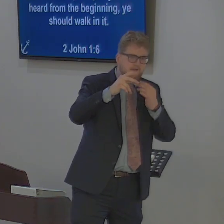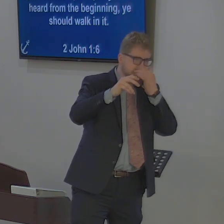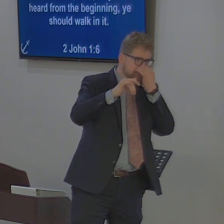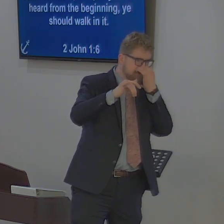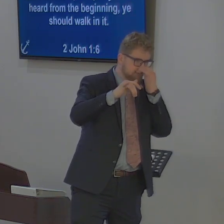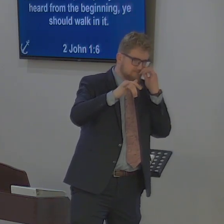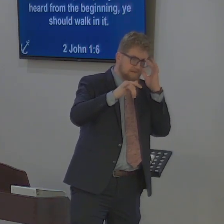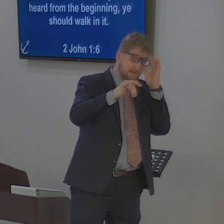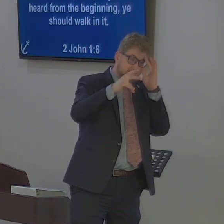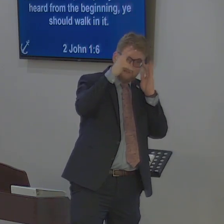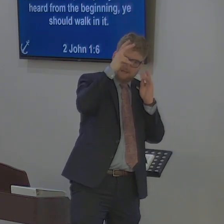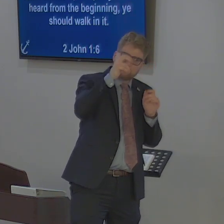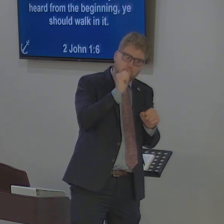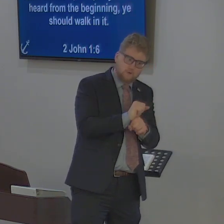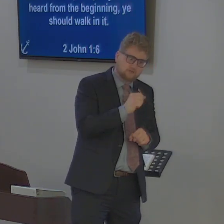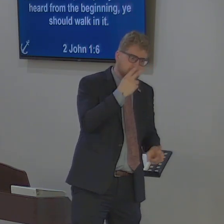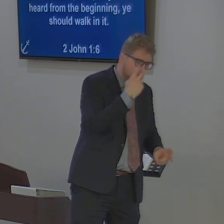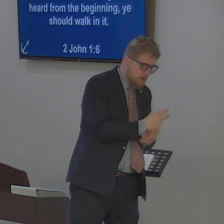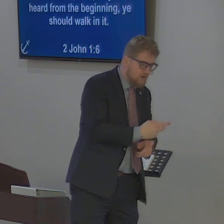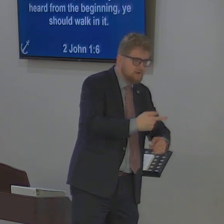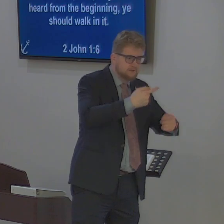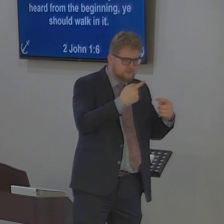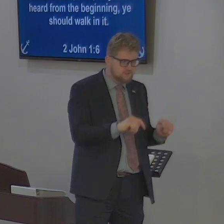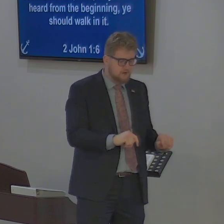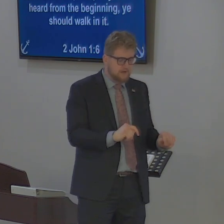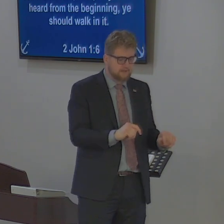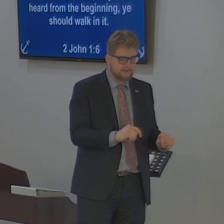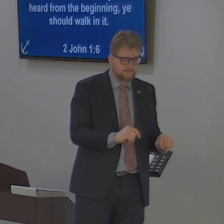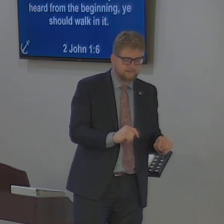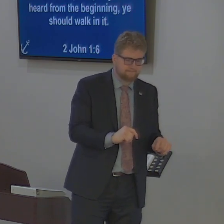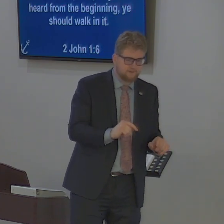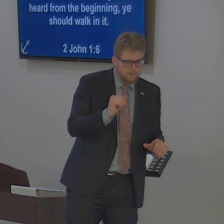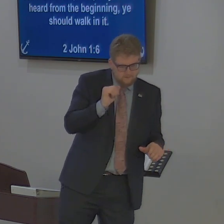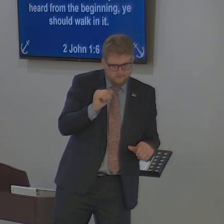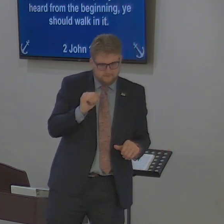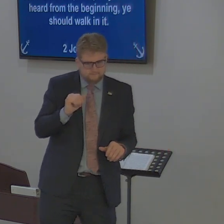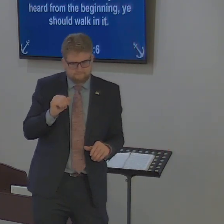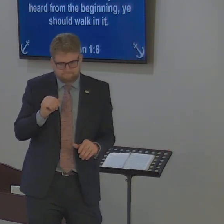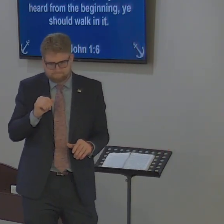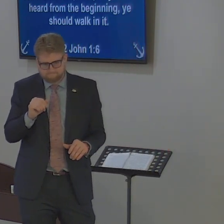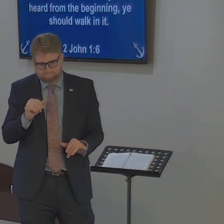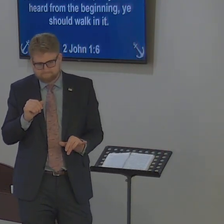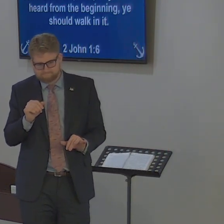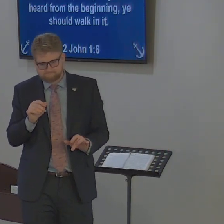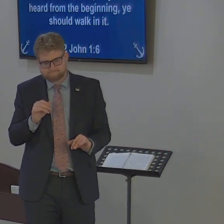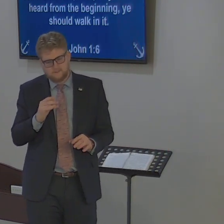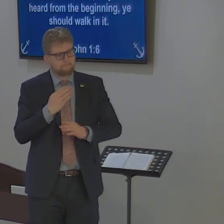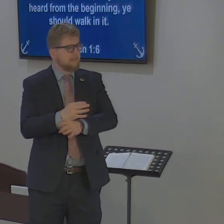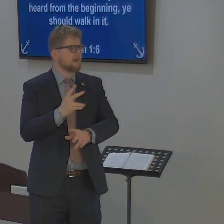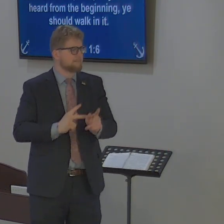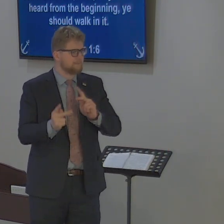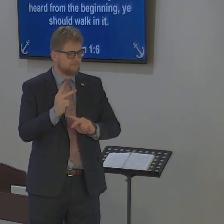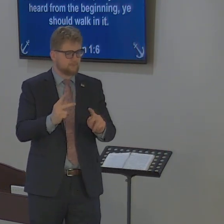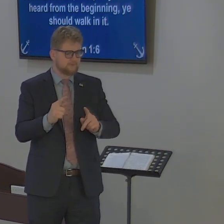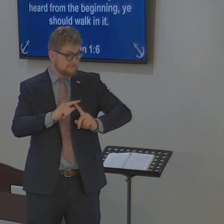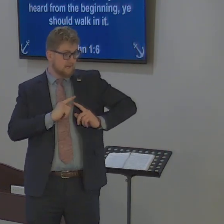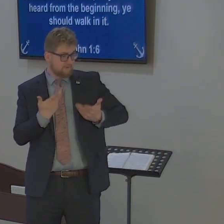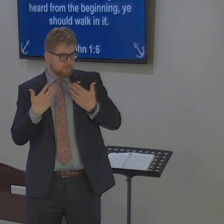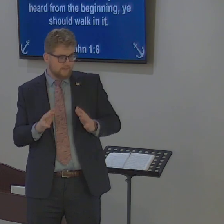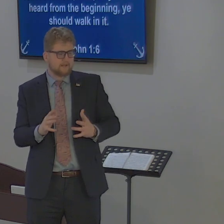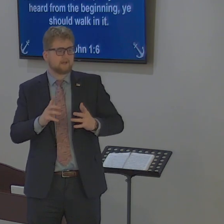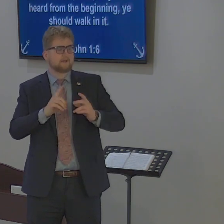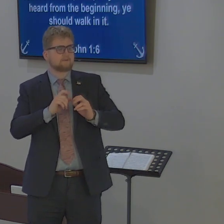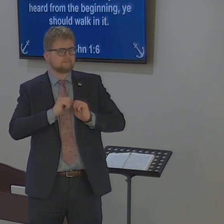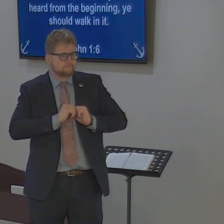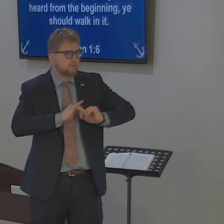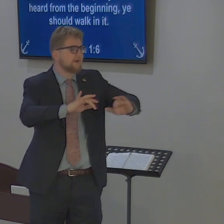works overtime to go after individuals that are doing something for the Lord, that are trying to push truth in a dark world, that are trying to